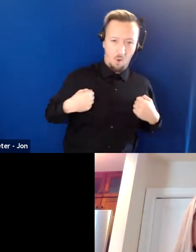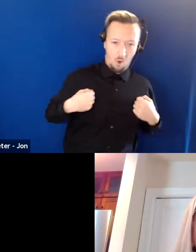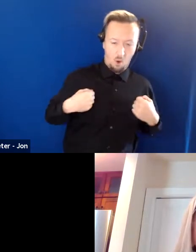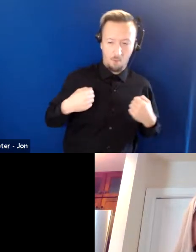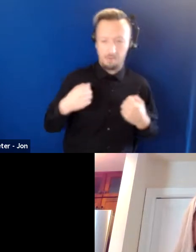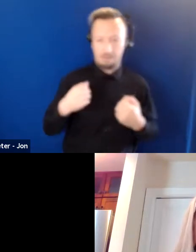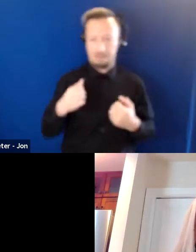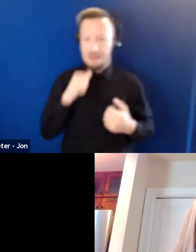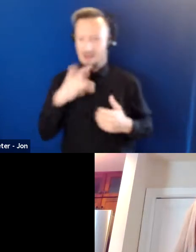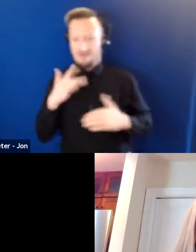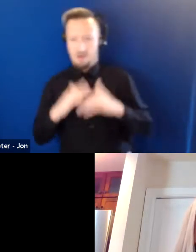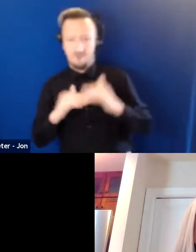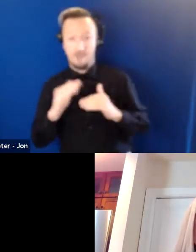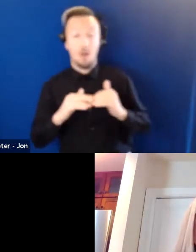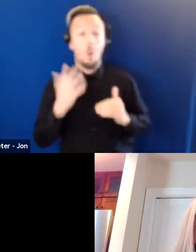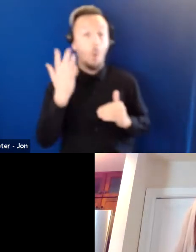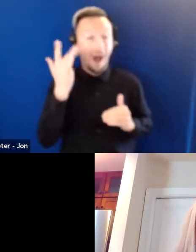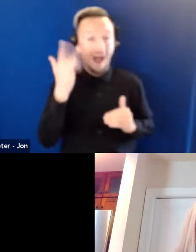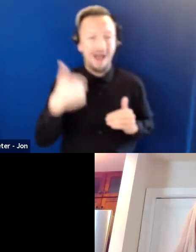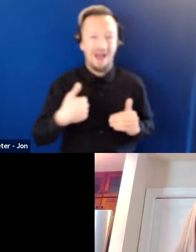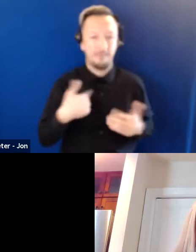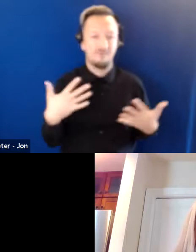wrong thing and hurting someone,